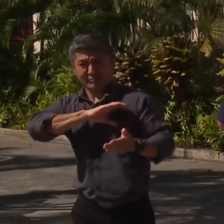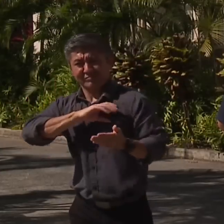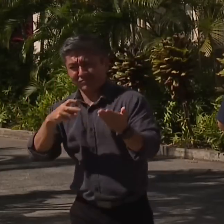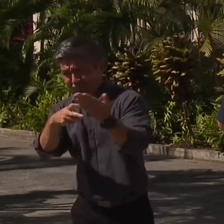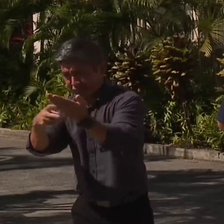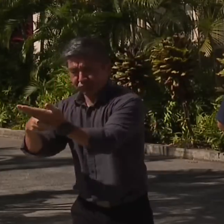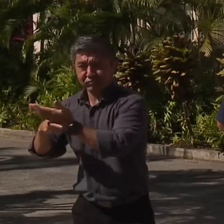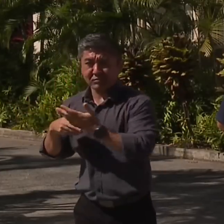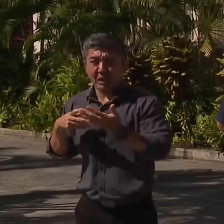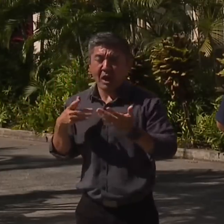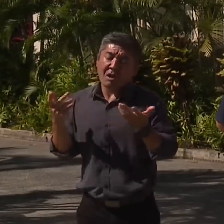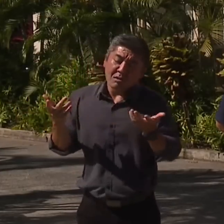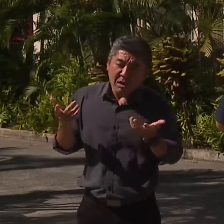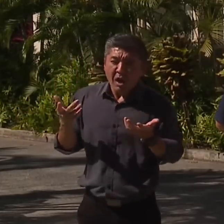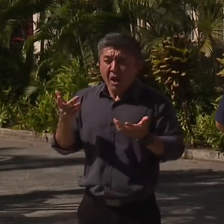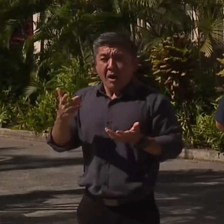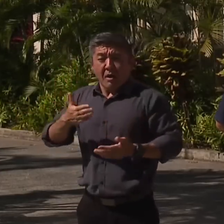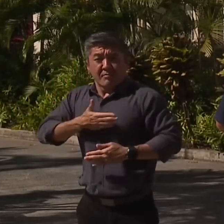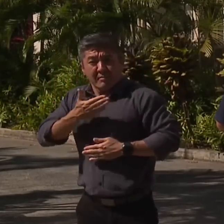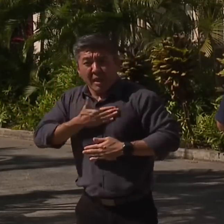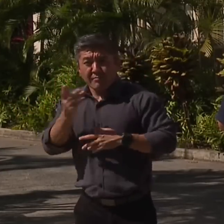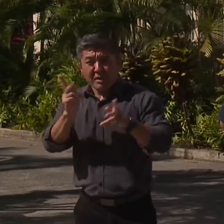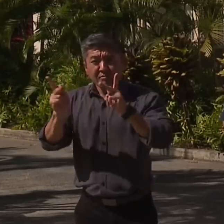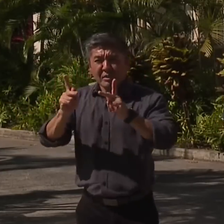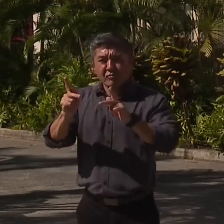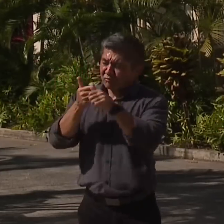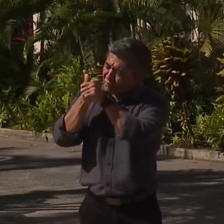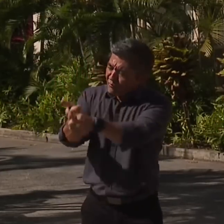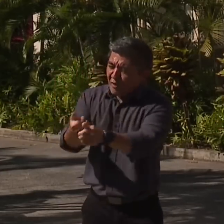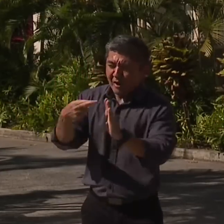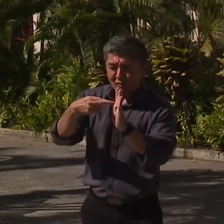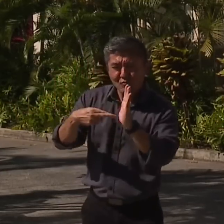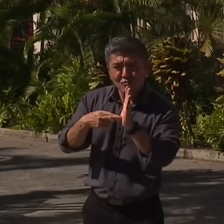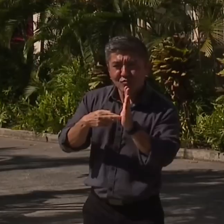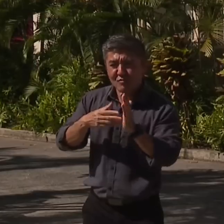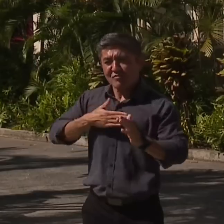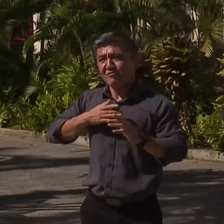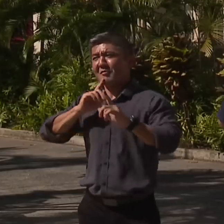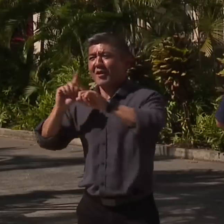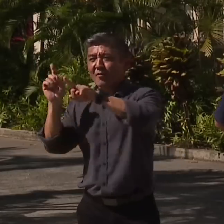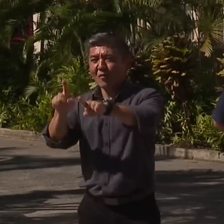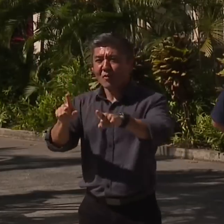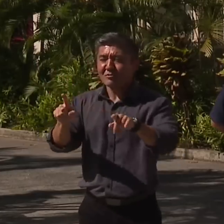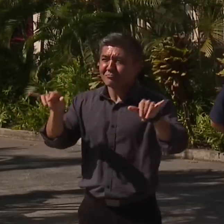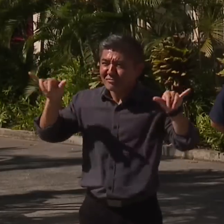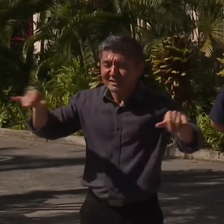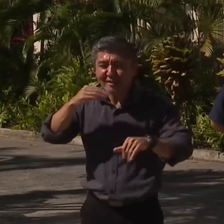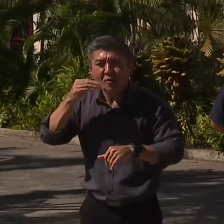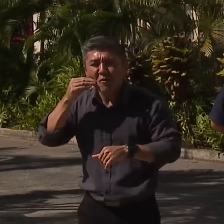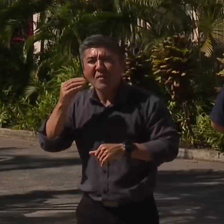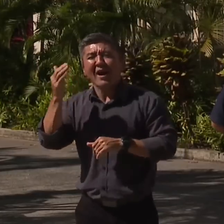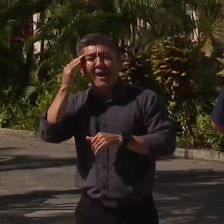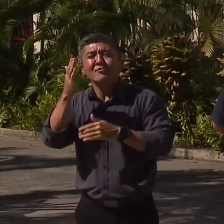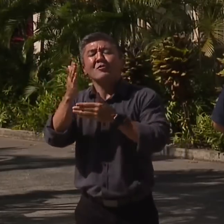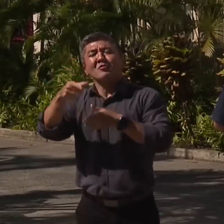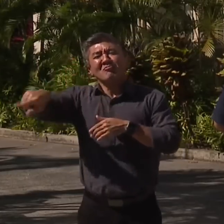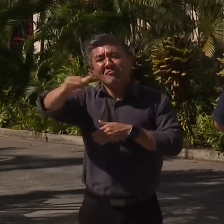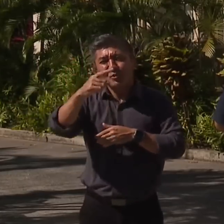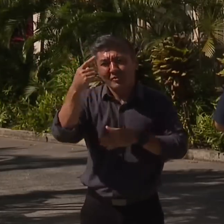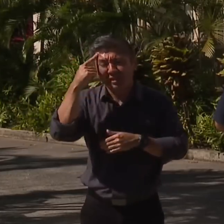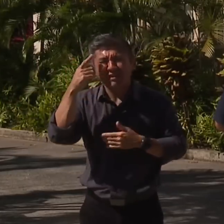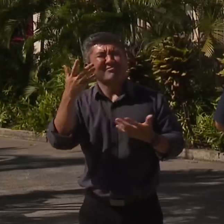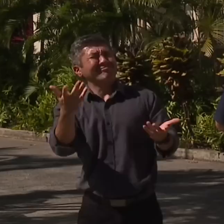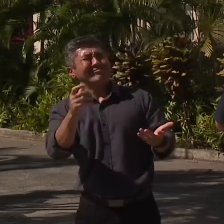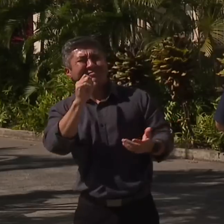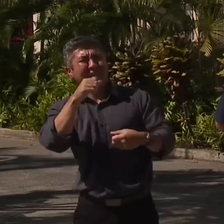part, you know, I'm very grateful for what folks have been doing to comply with orders, which sometimes don't make sense. But it's all about enforcement and